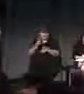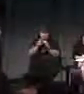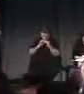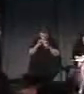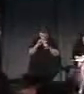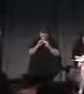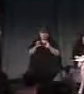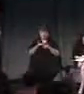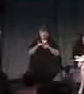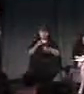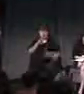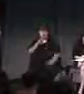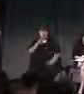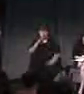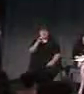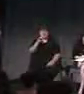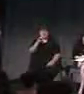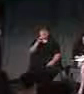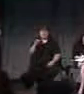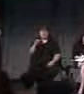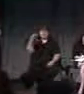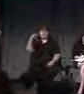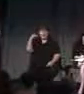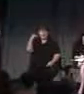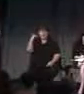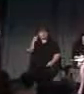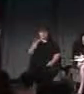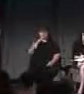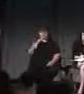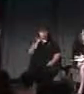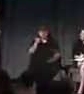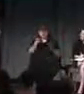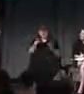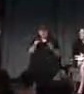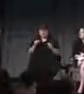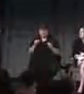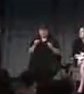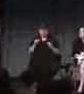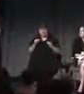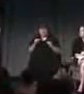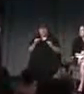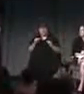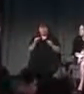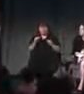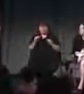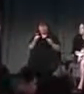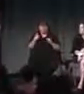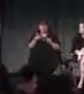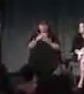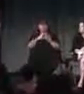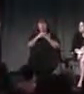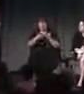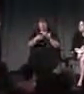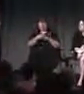by Wendy Epsworth in London who tries to orchestrate some kind of choreography,